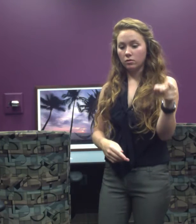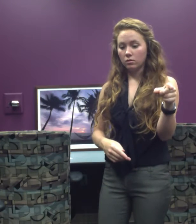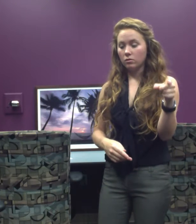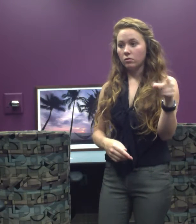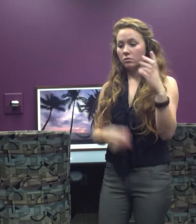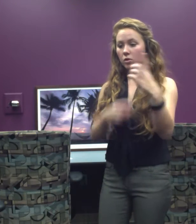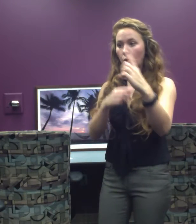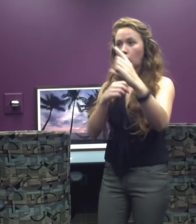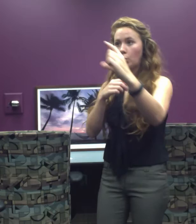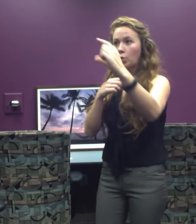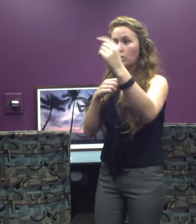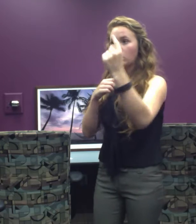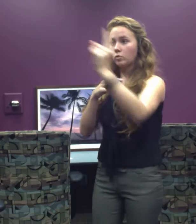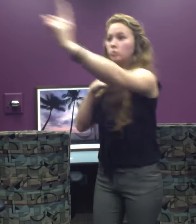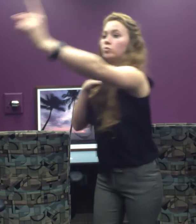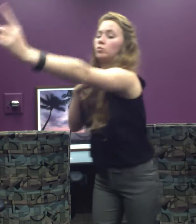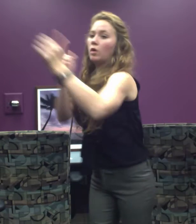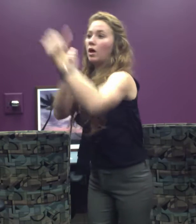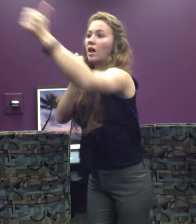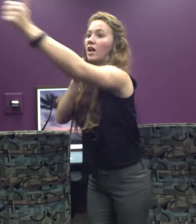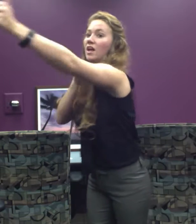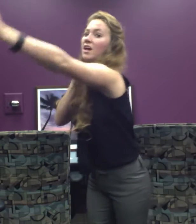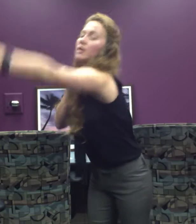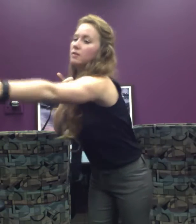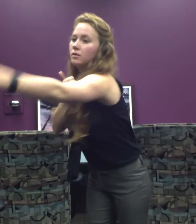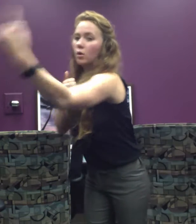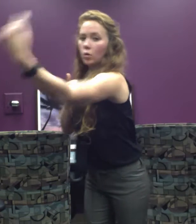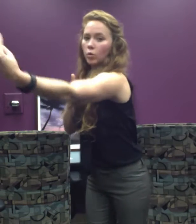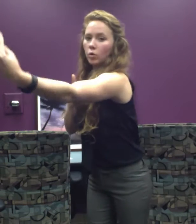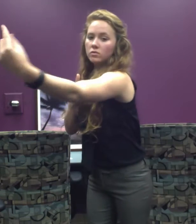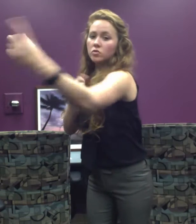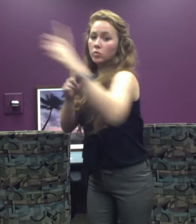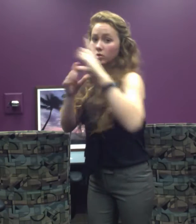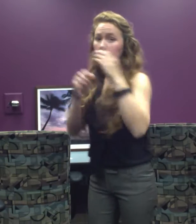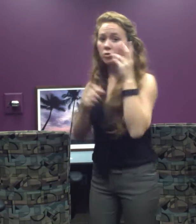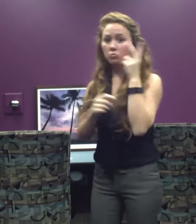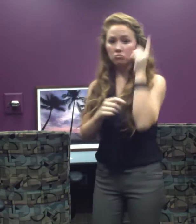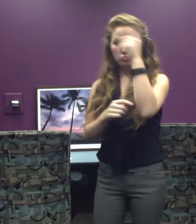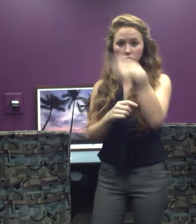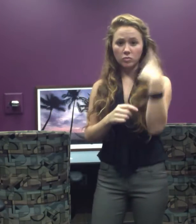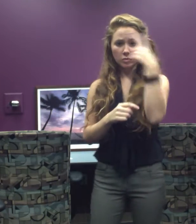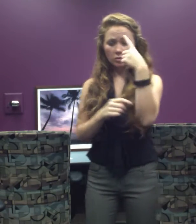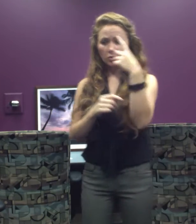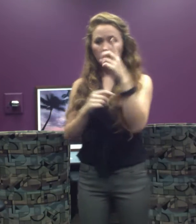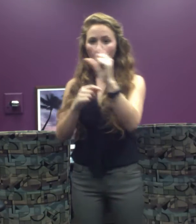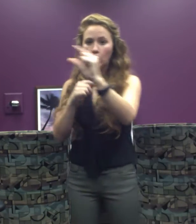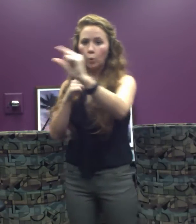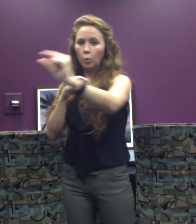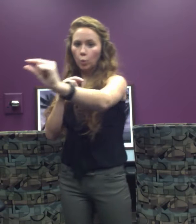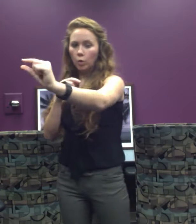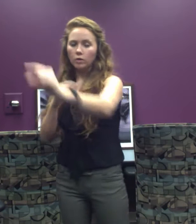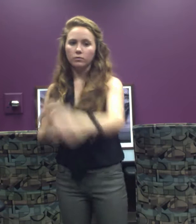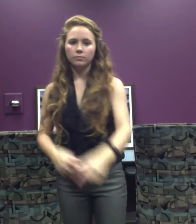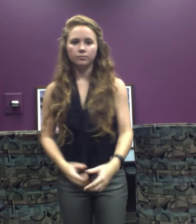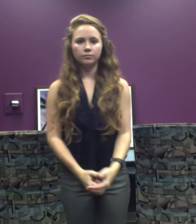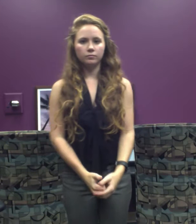We're upstairs outside the front door where they park bicycles. And, well, where are we here? This is the